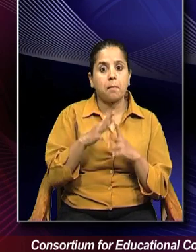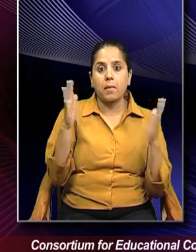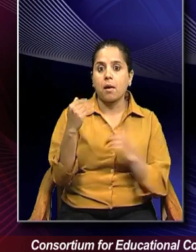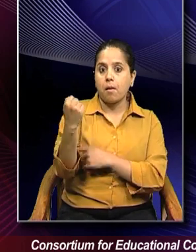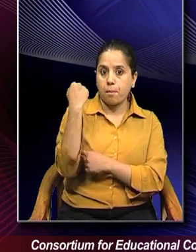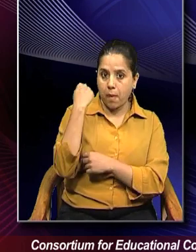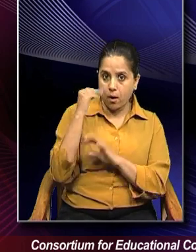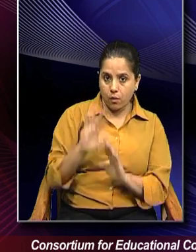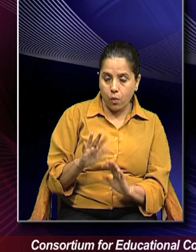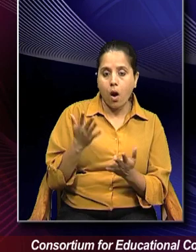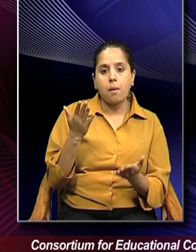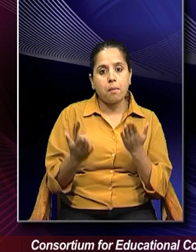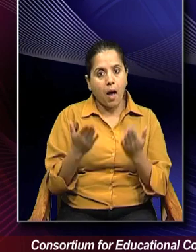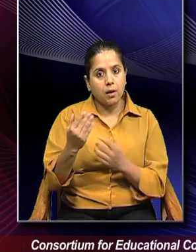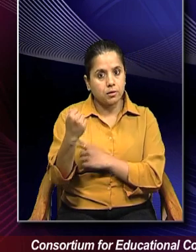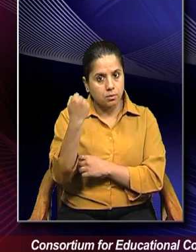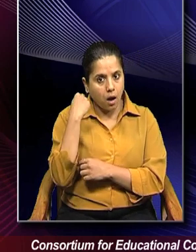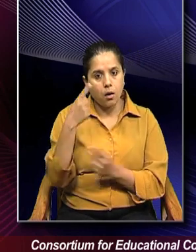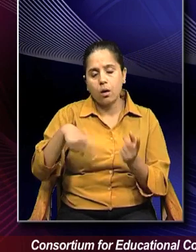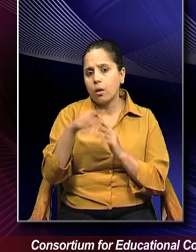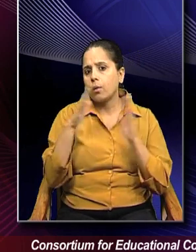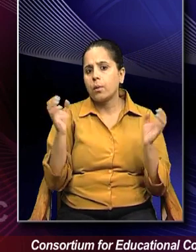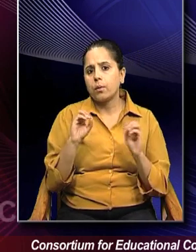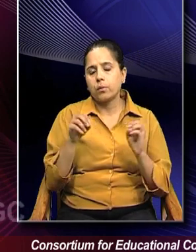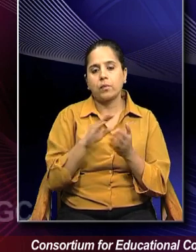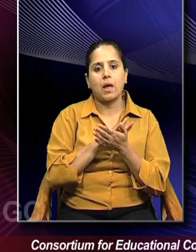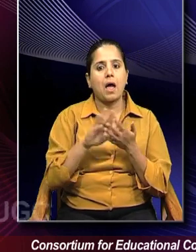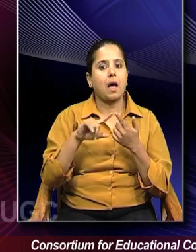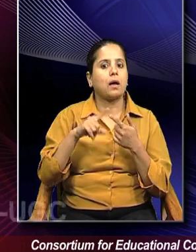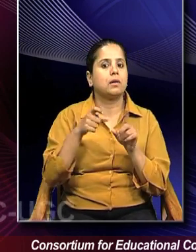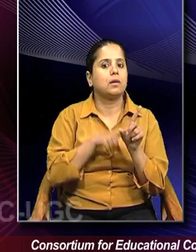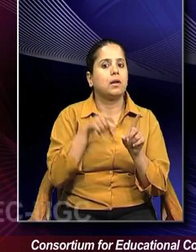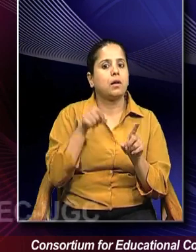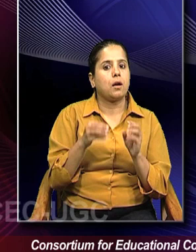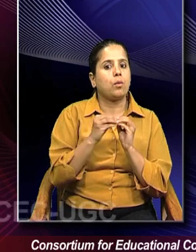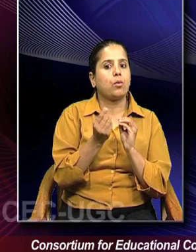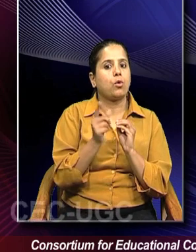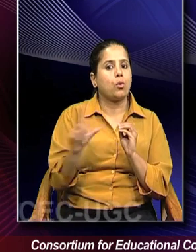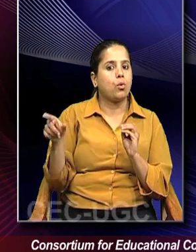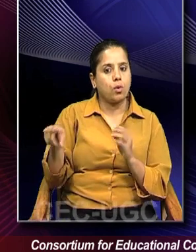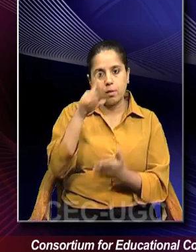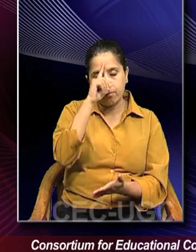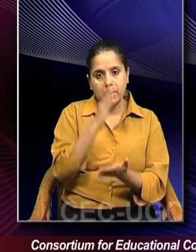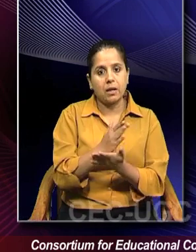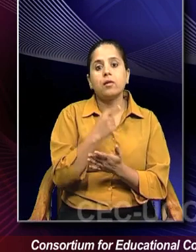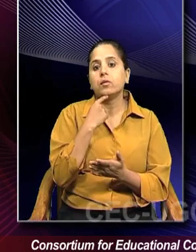powers on balance of power. This is Hedley Bull's proposition, his belief.